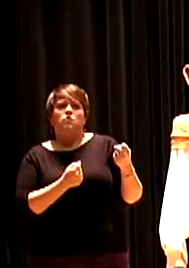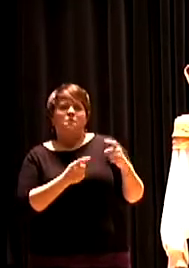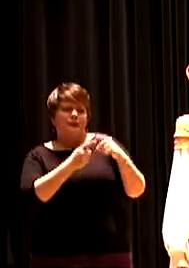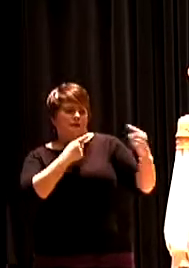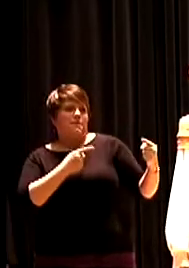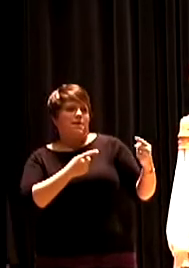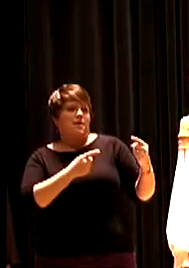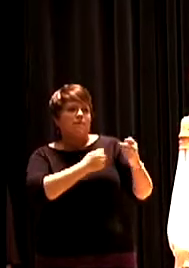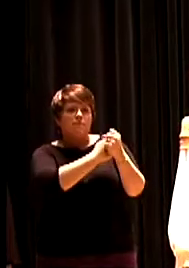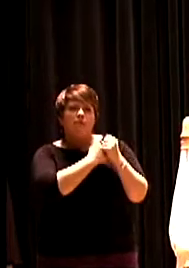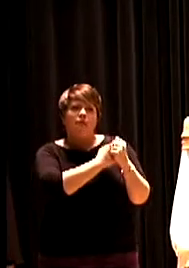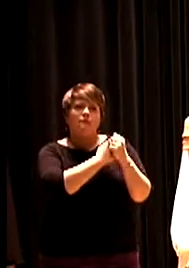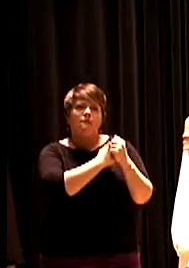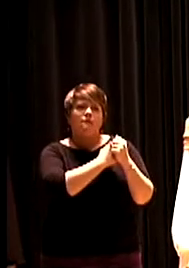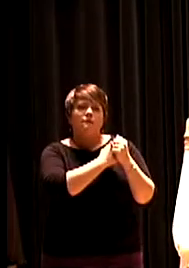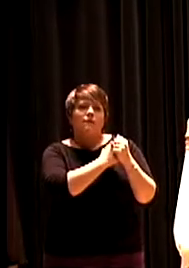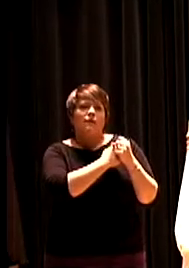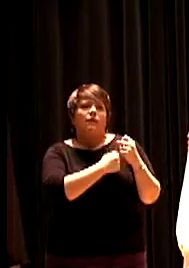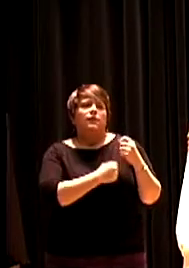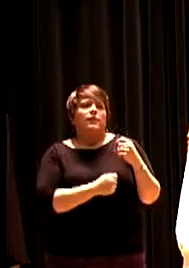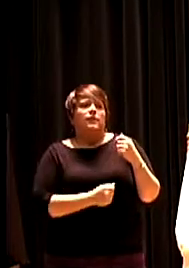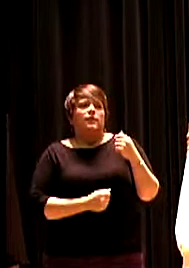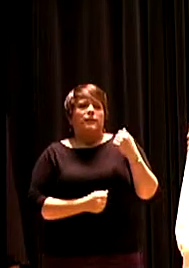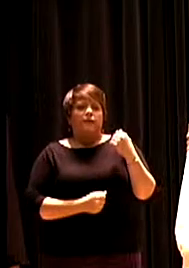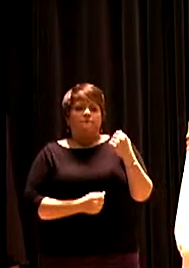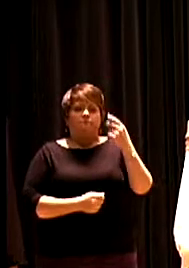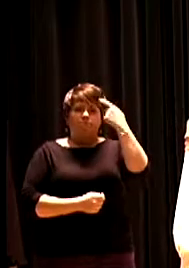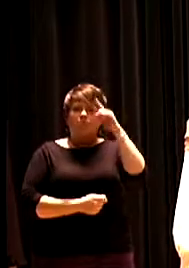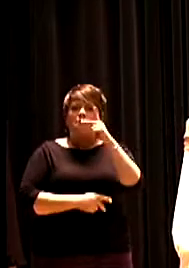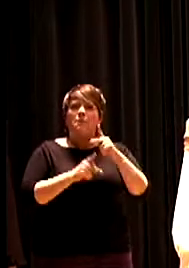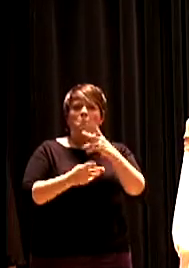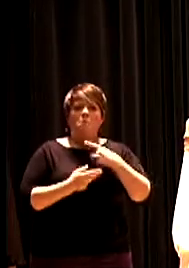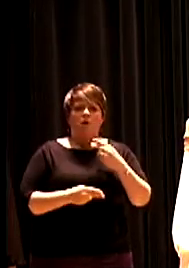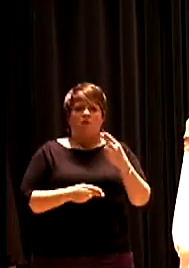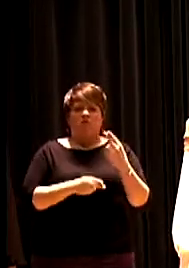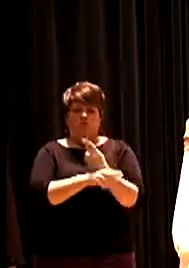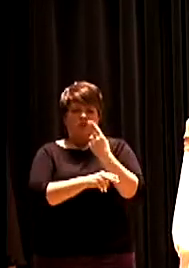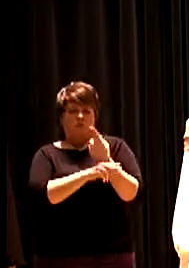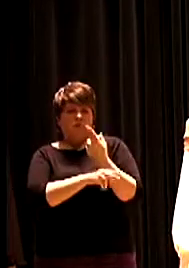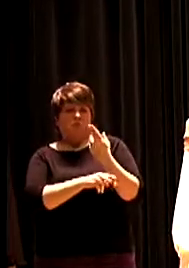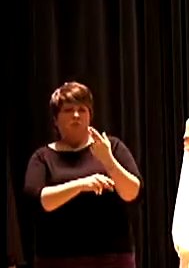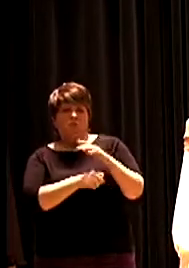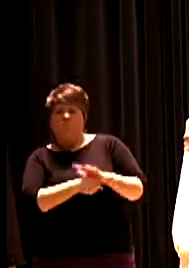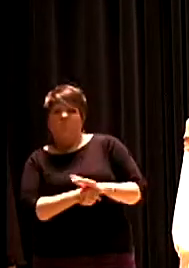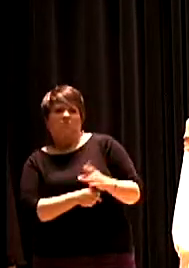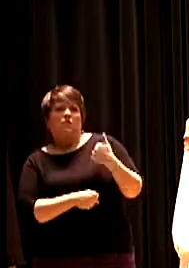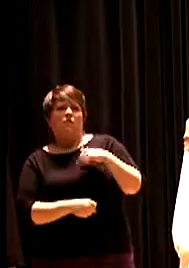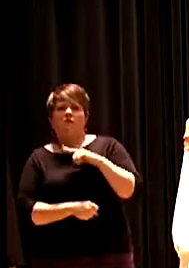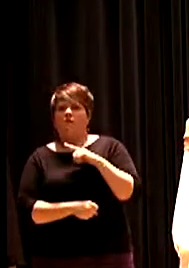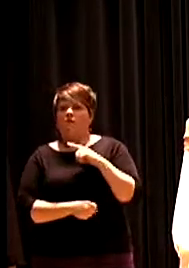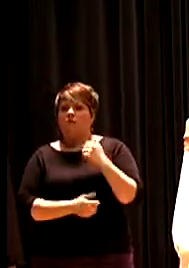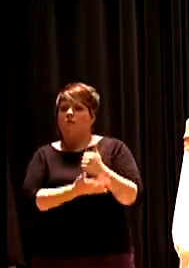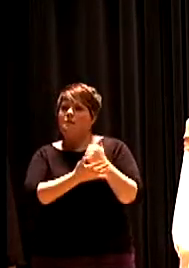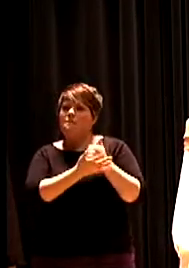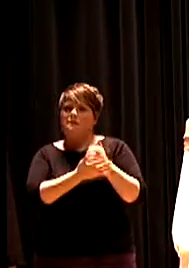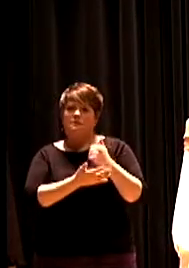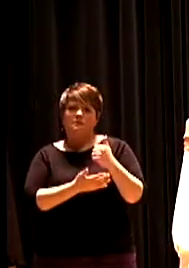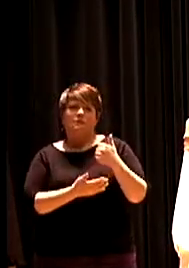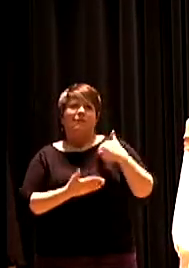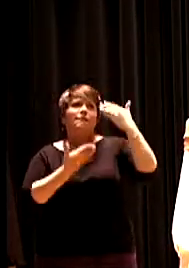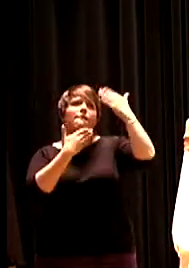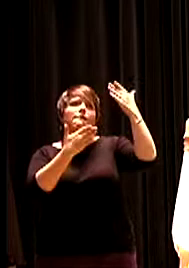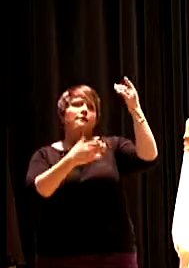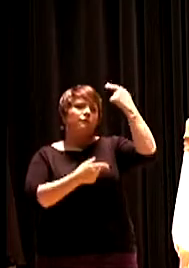to those who despitefully use us and persecute us. We thank thee for thy